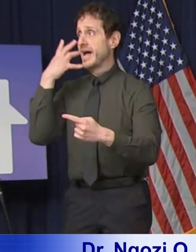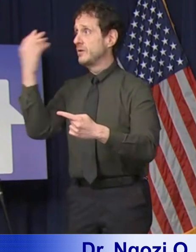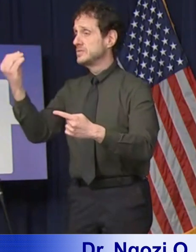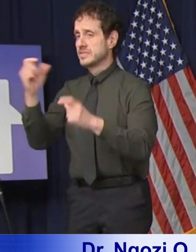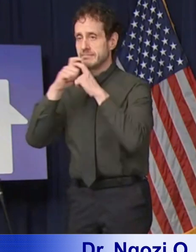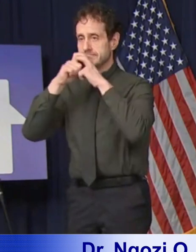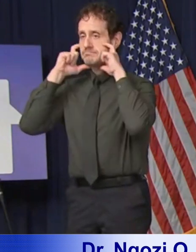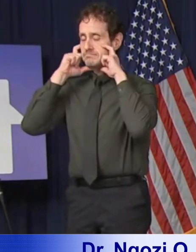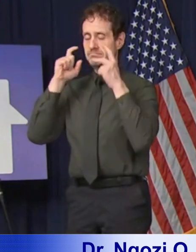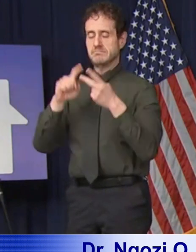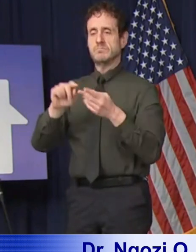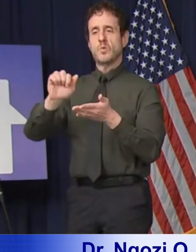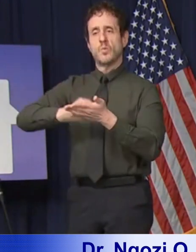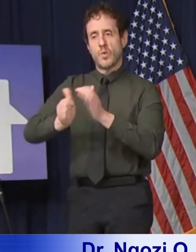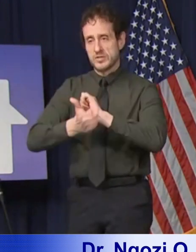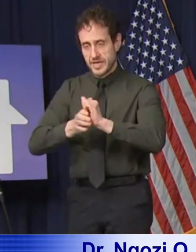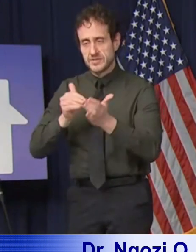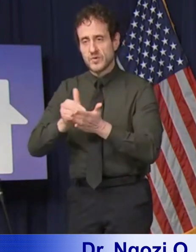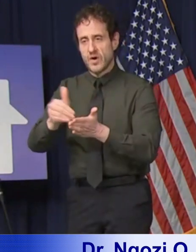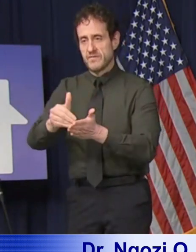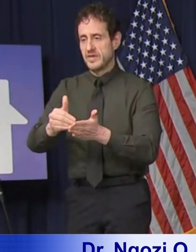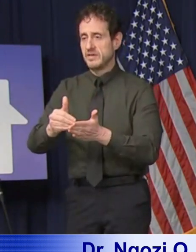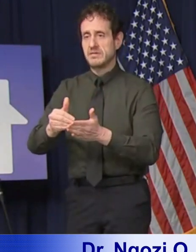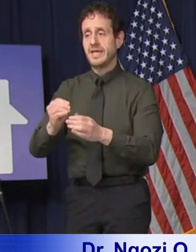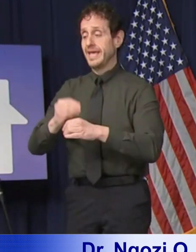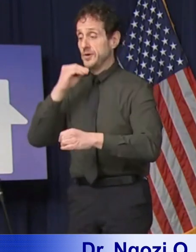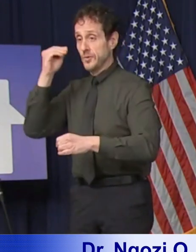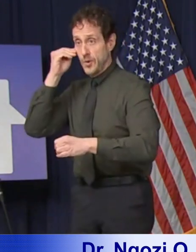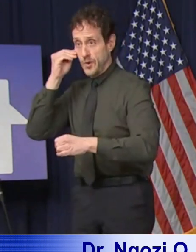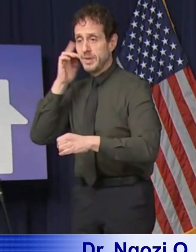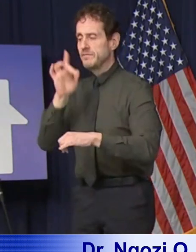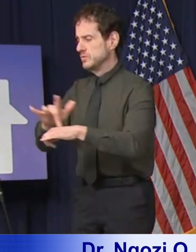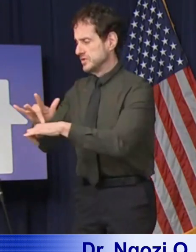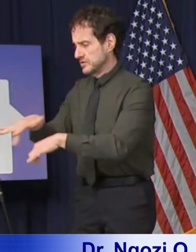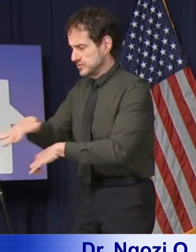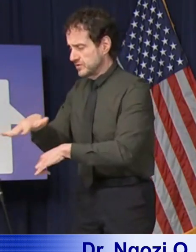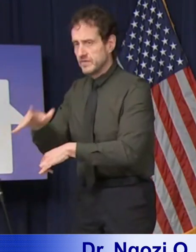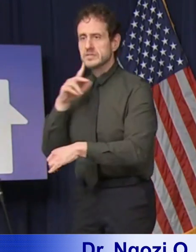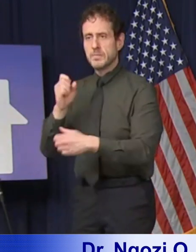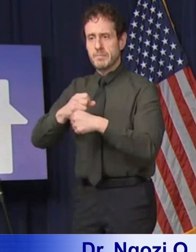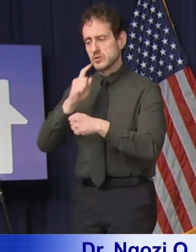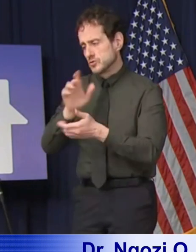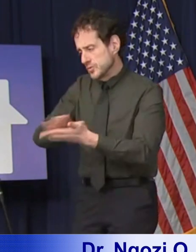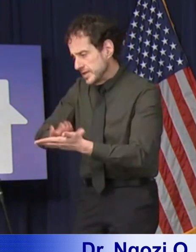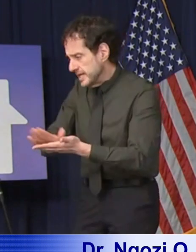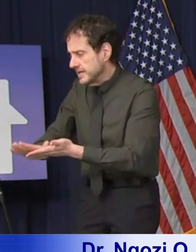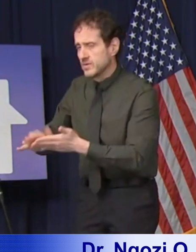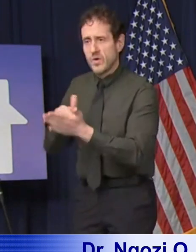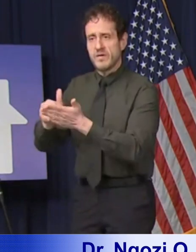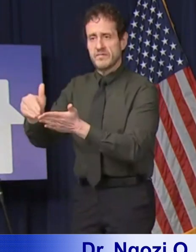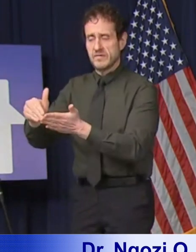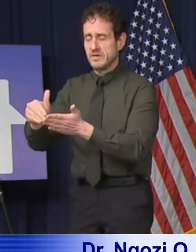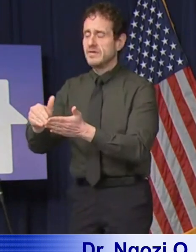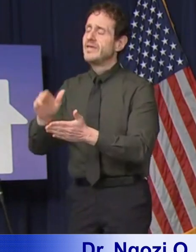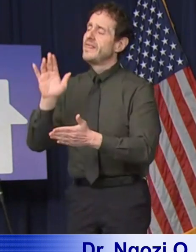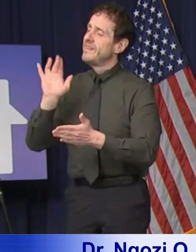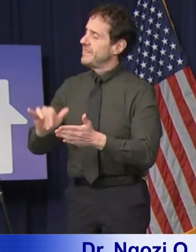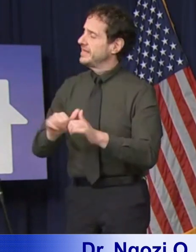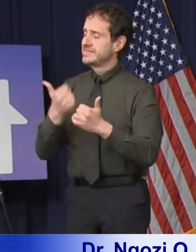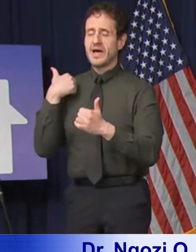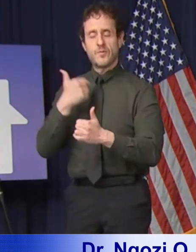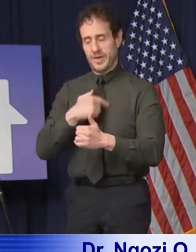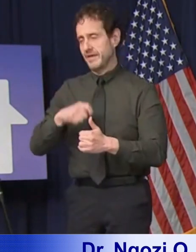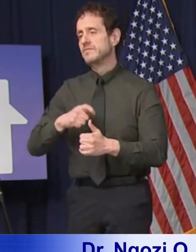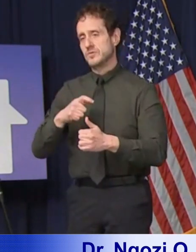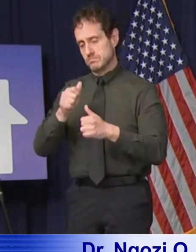hands frequently, cleaning frequently touched surfaces. It's the only way we're going to get through this pandemic, as mundane as